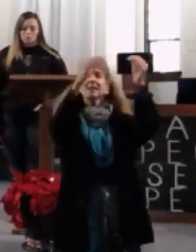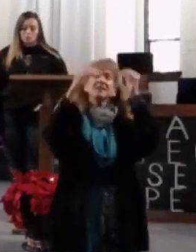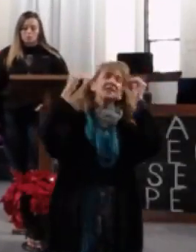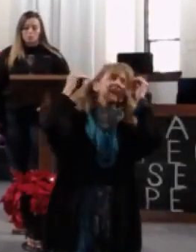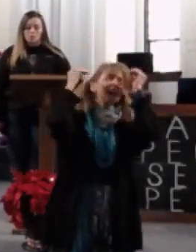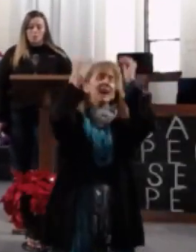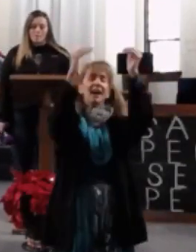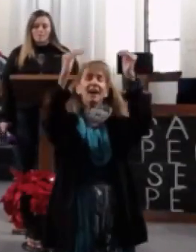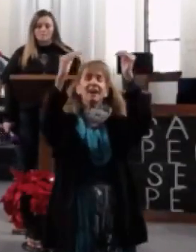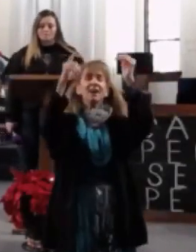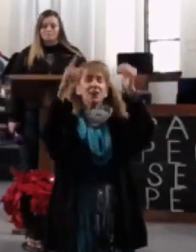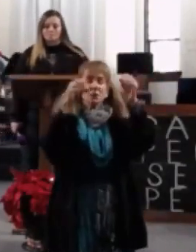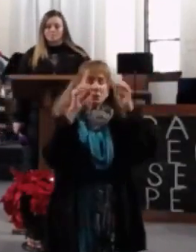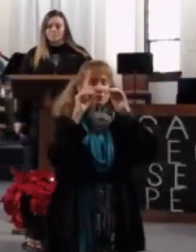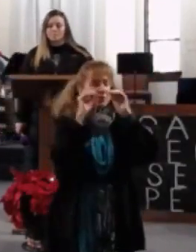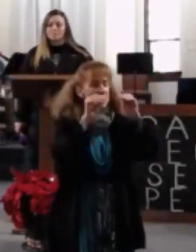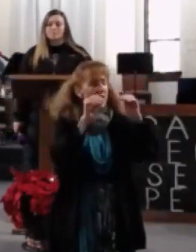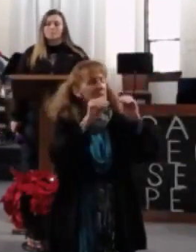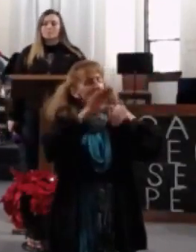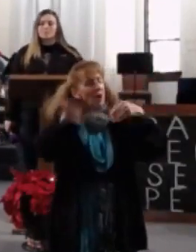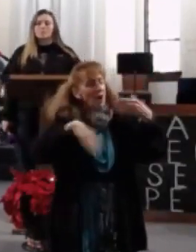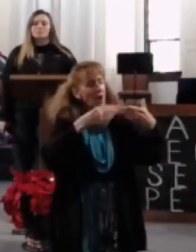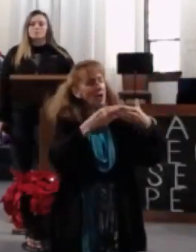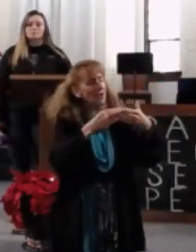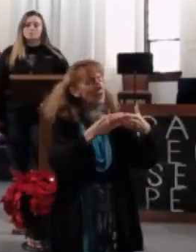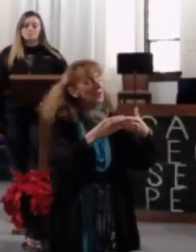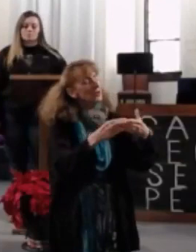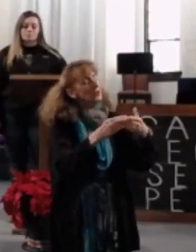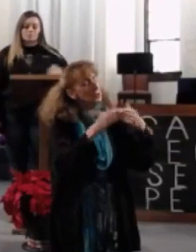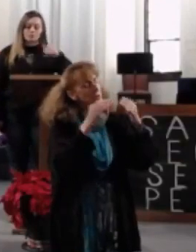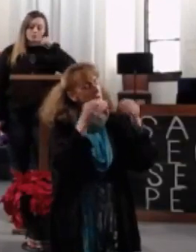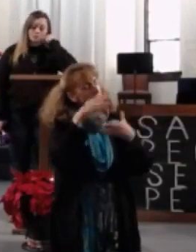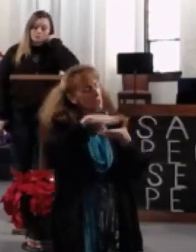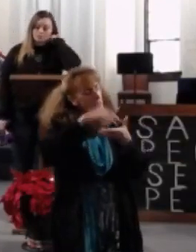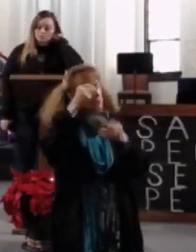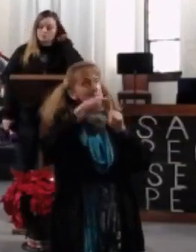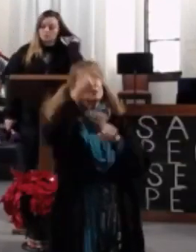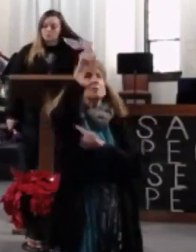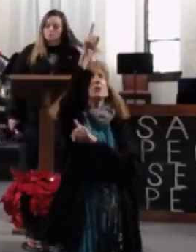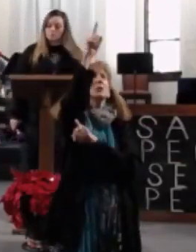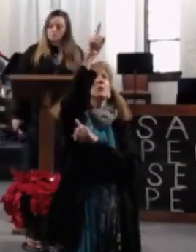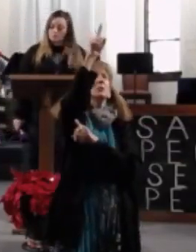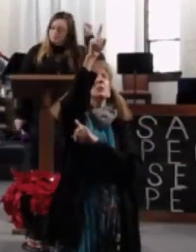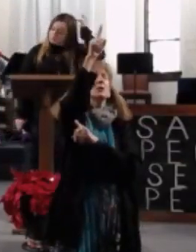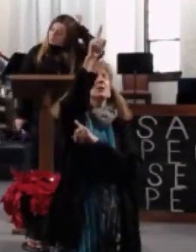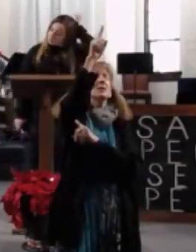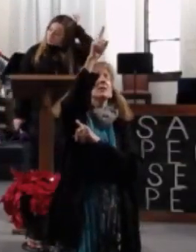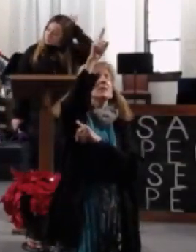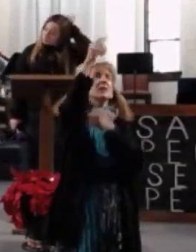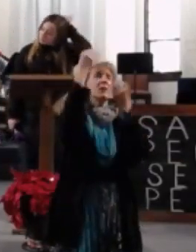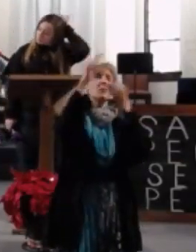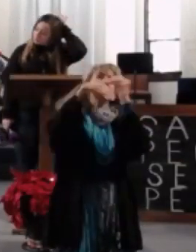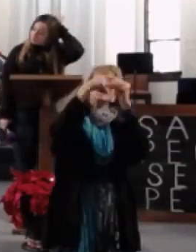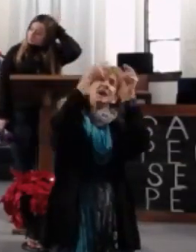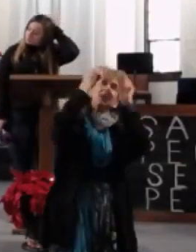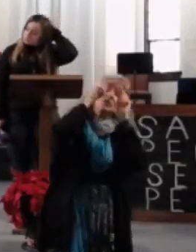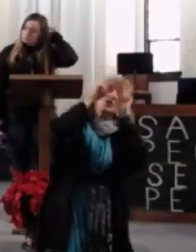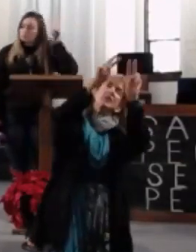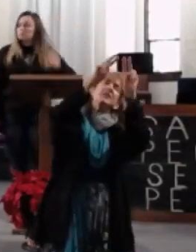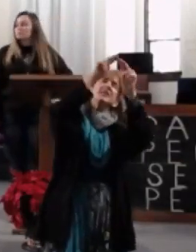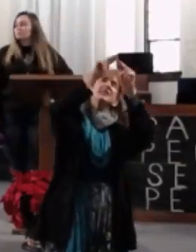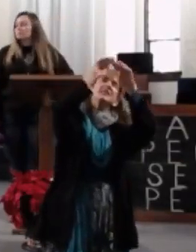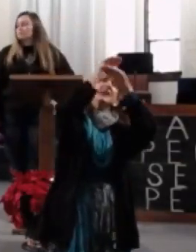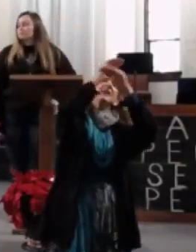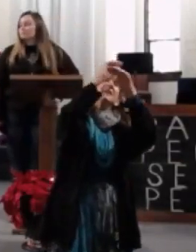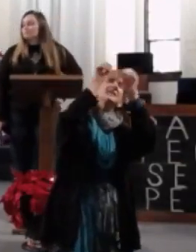taught children and infants to tell of your strength, silencing your enemies and all who oppose you. When I look at the night sky and see